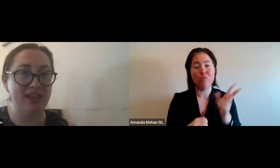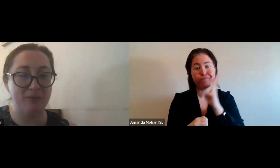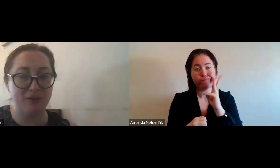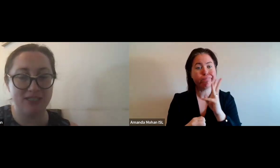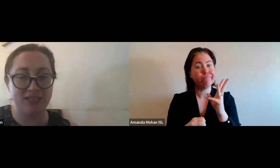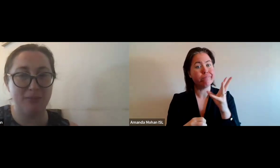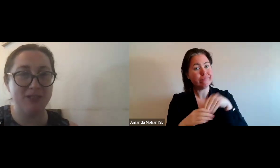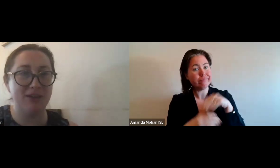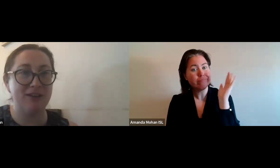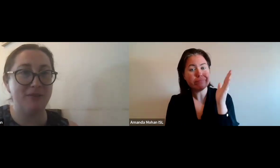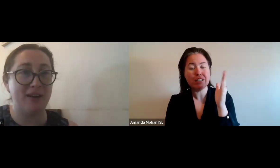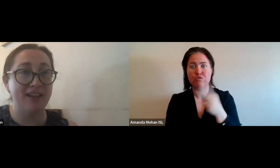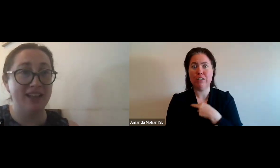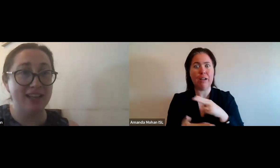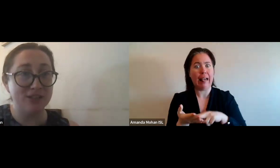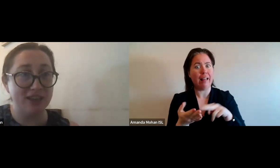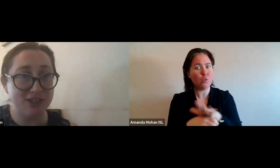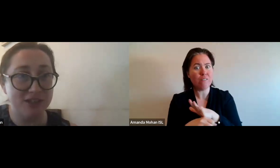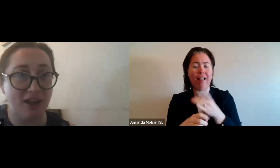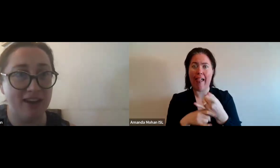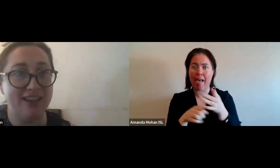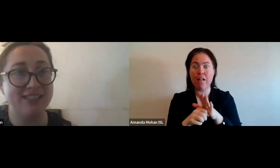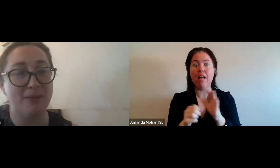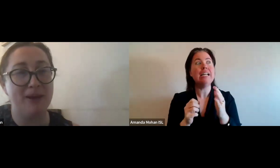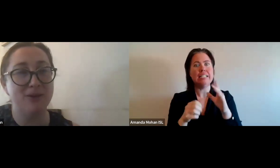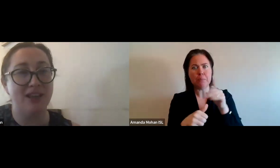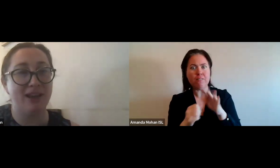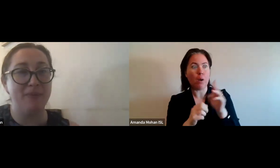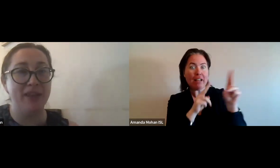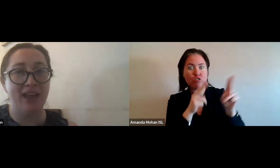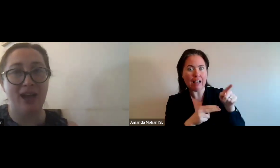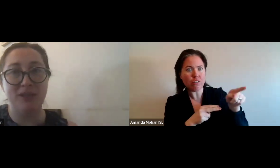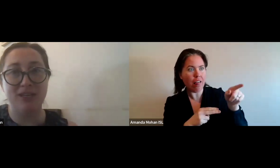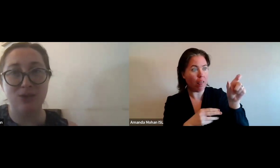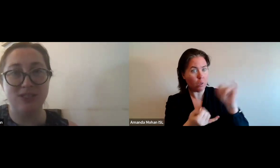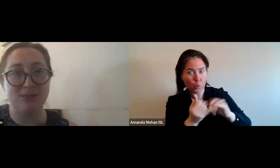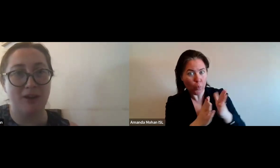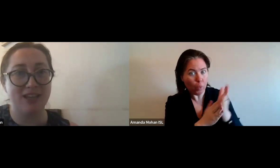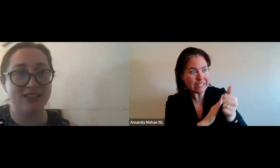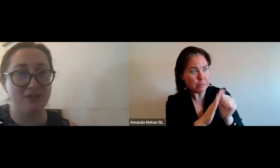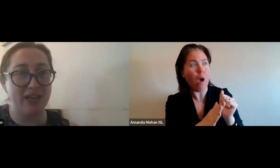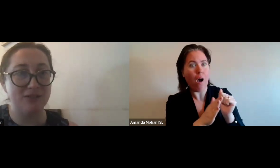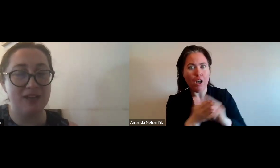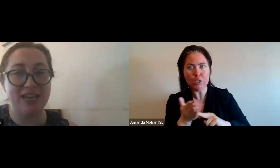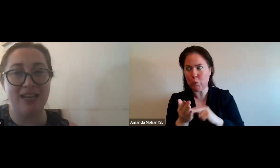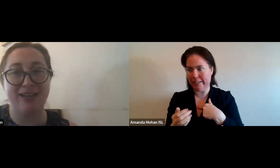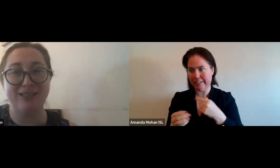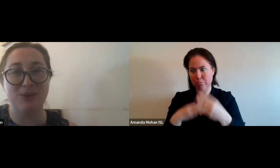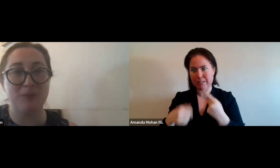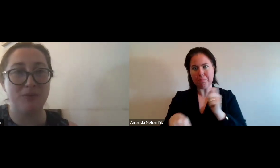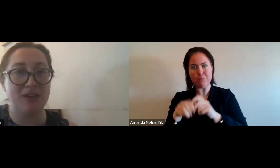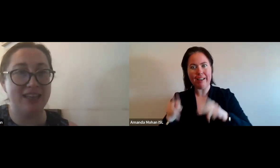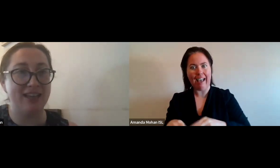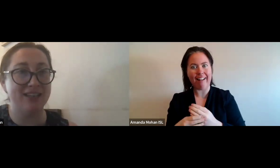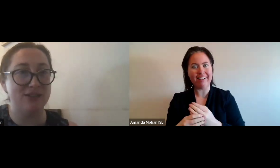It's been really helpful to hear, particularly from our international colleagues, about how we can use this process effectively.